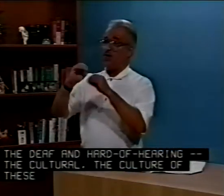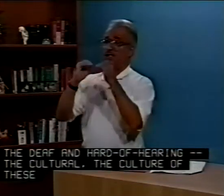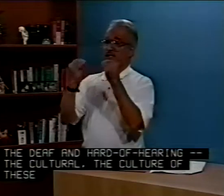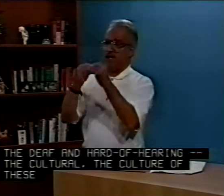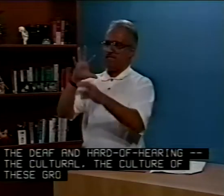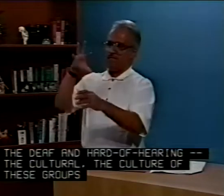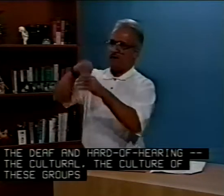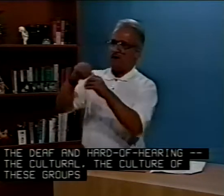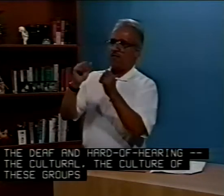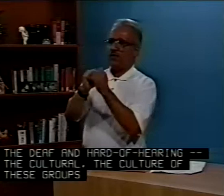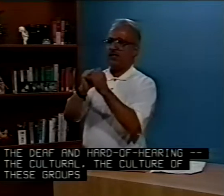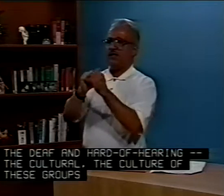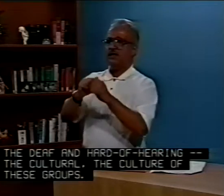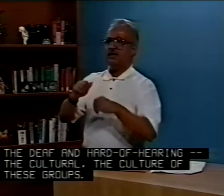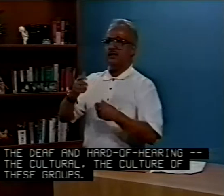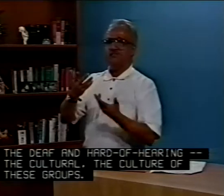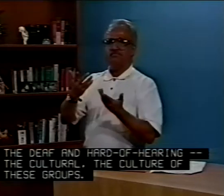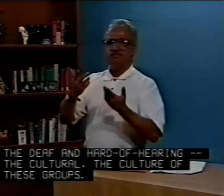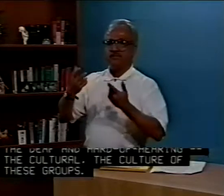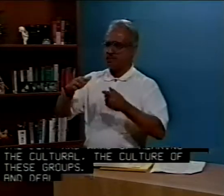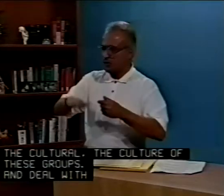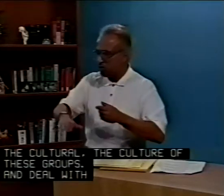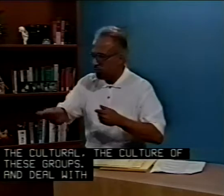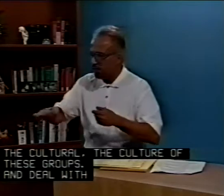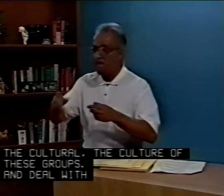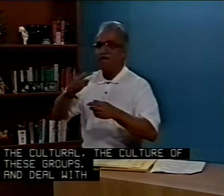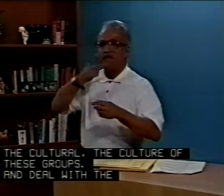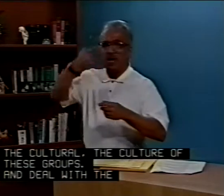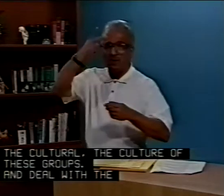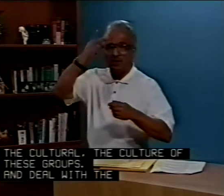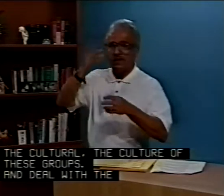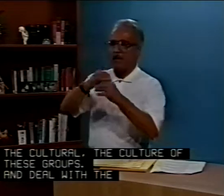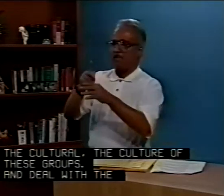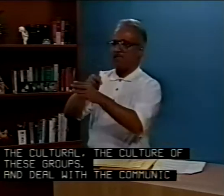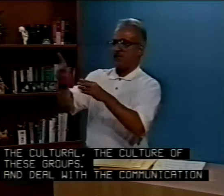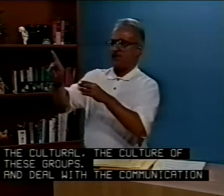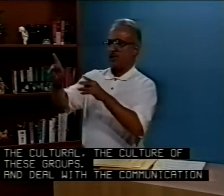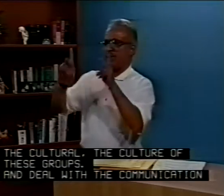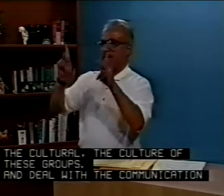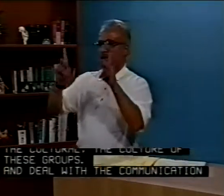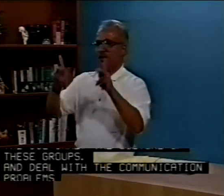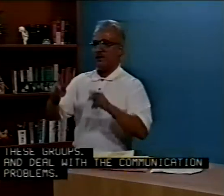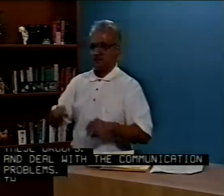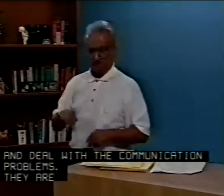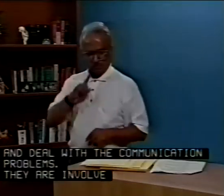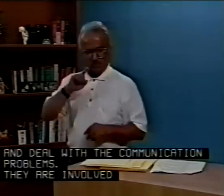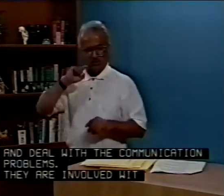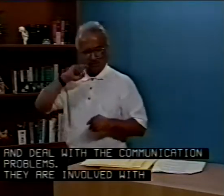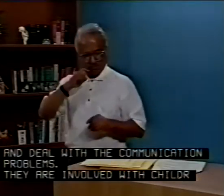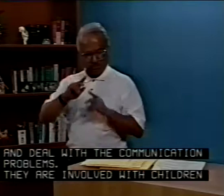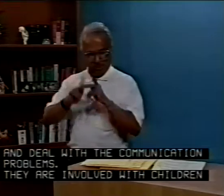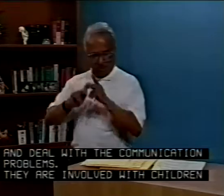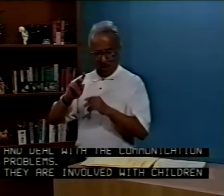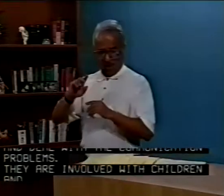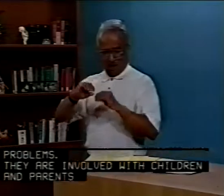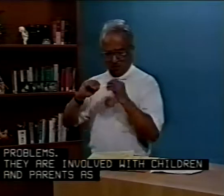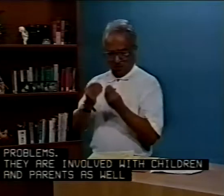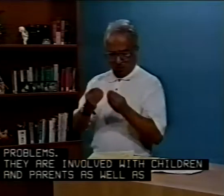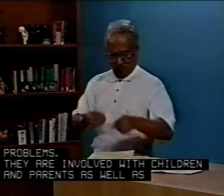and deal with the communication problems. They're involved with children and parents, as well as professional people.